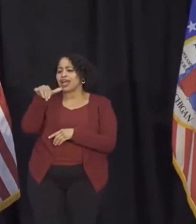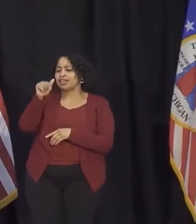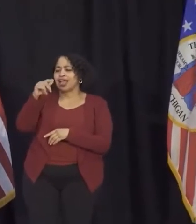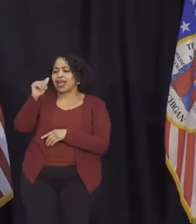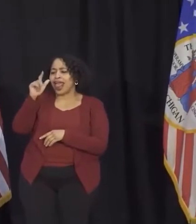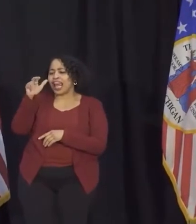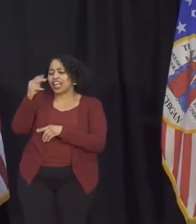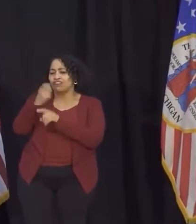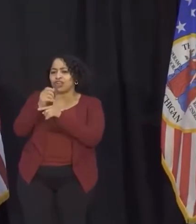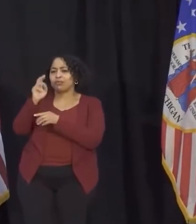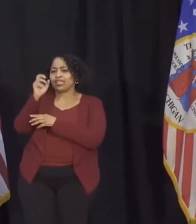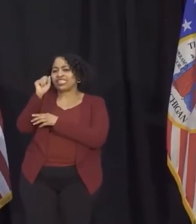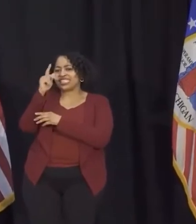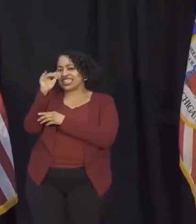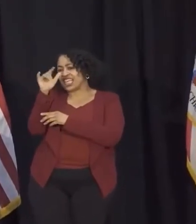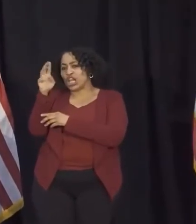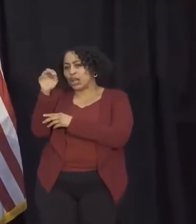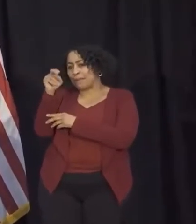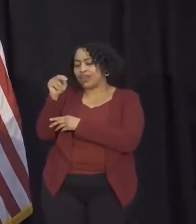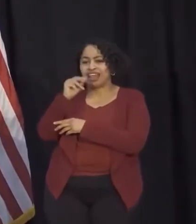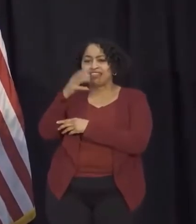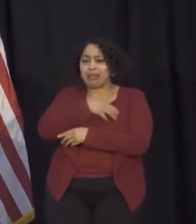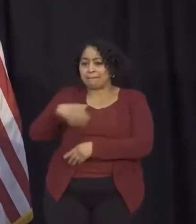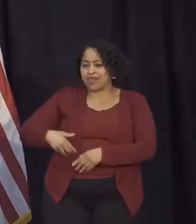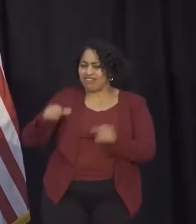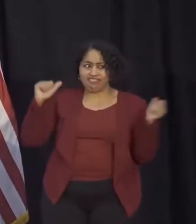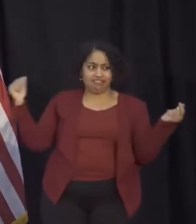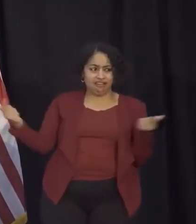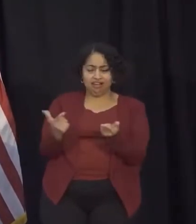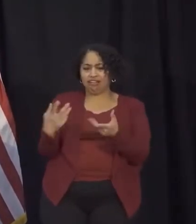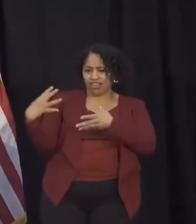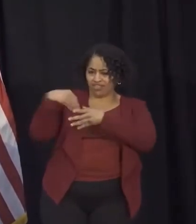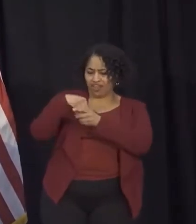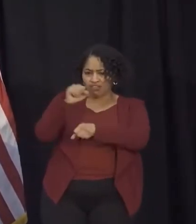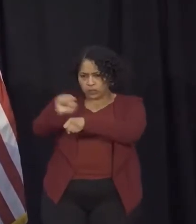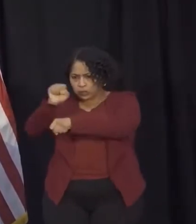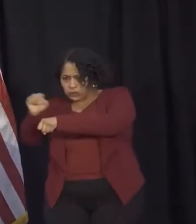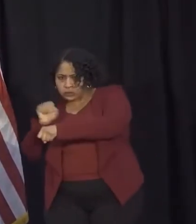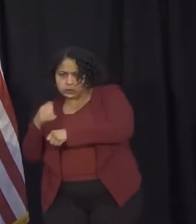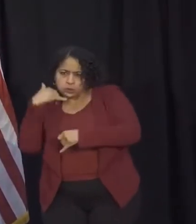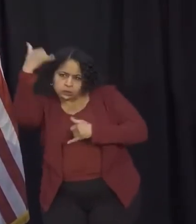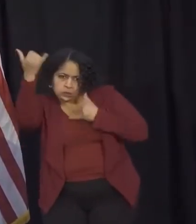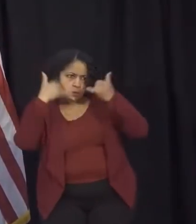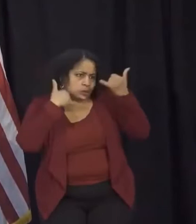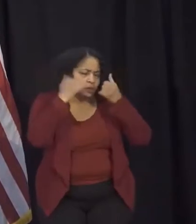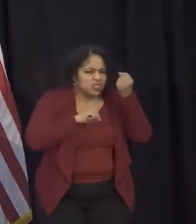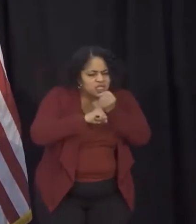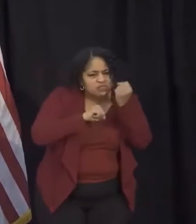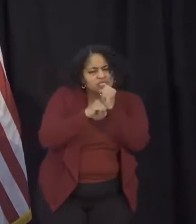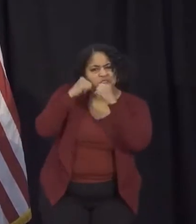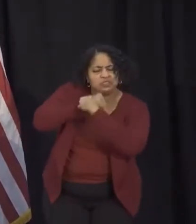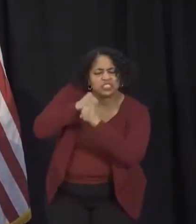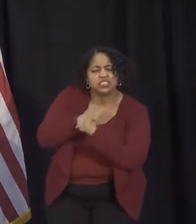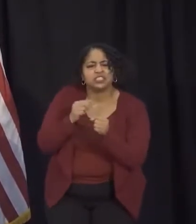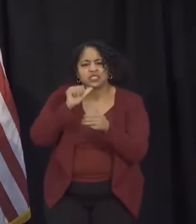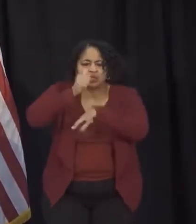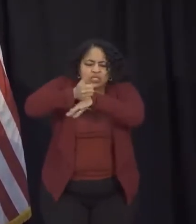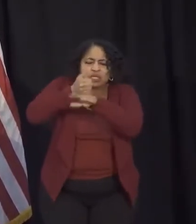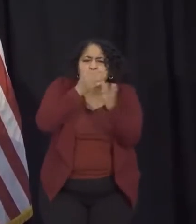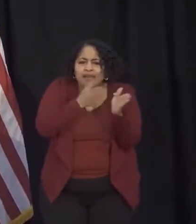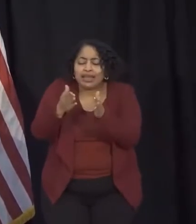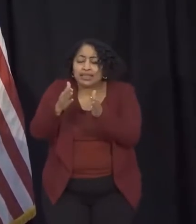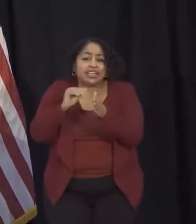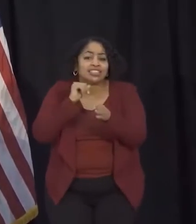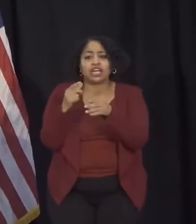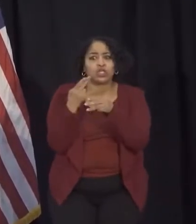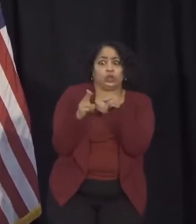from Skillman, and the mayor. Everyone played their own individual role to make phone calls, to advocate, to create a plan, not only a